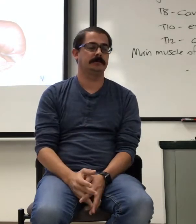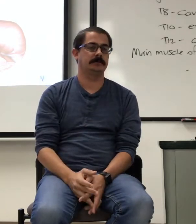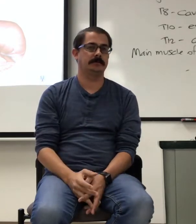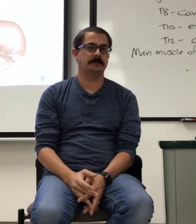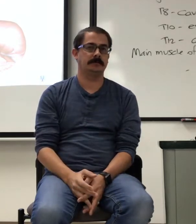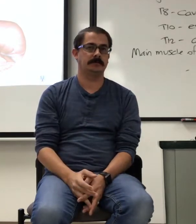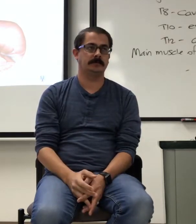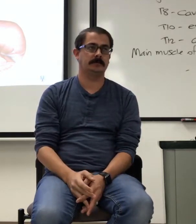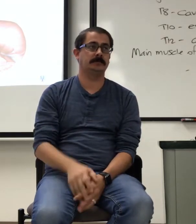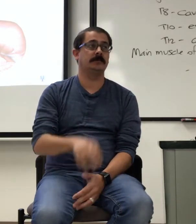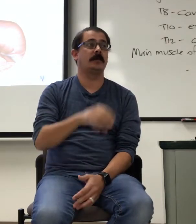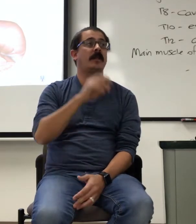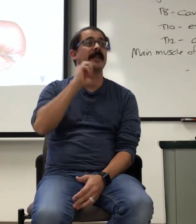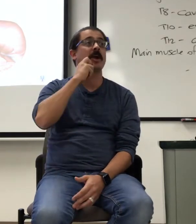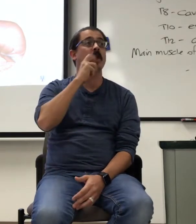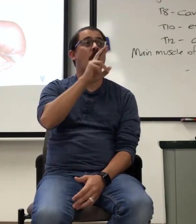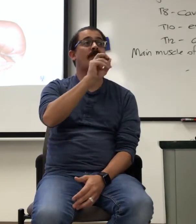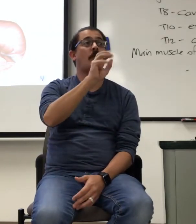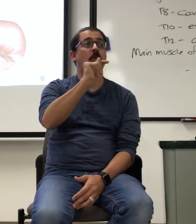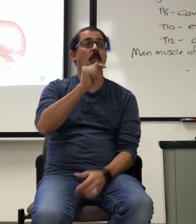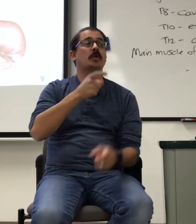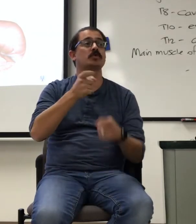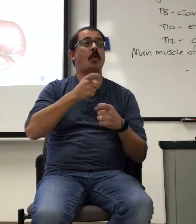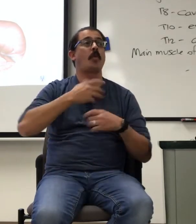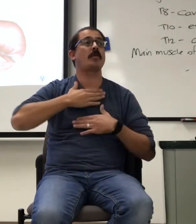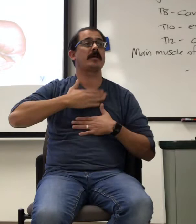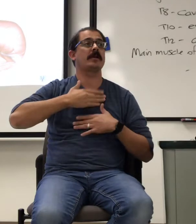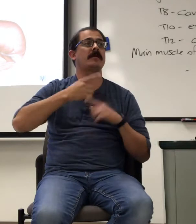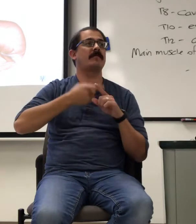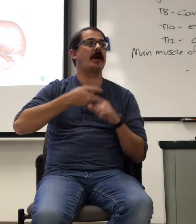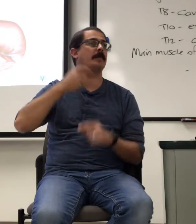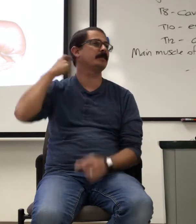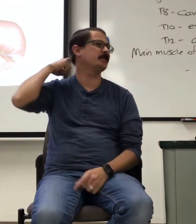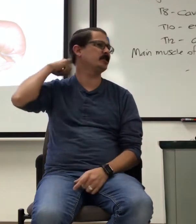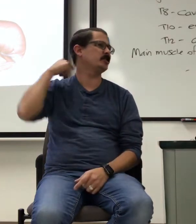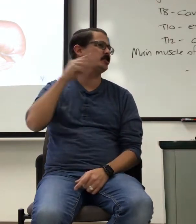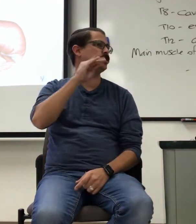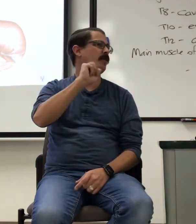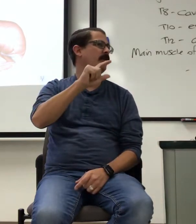Now the nerve roots that control the breathing come from cervical